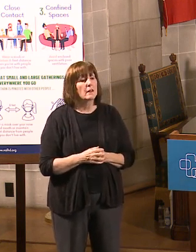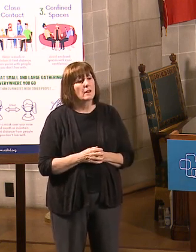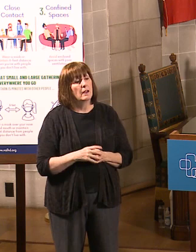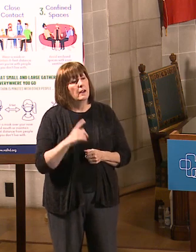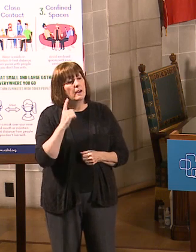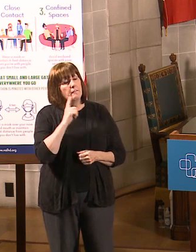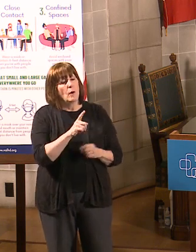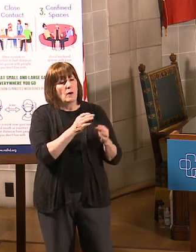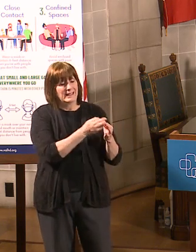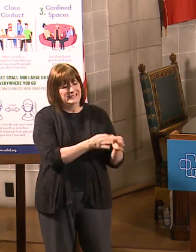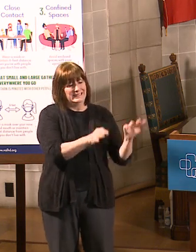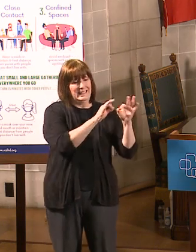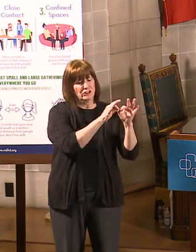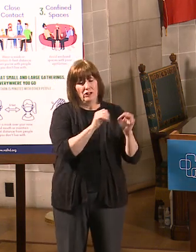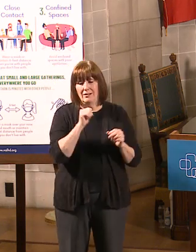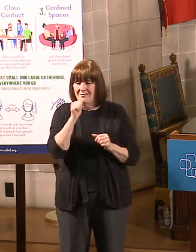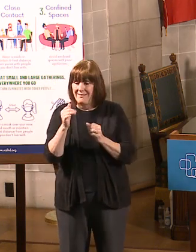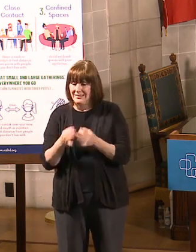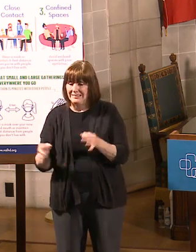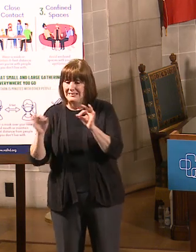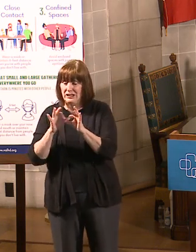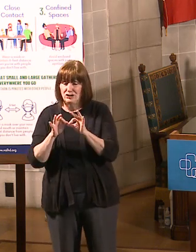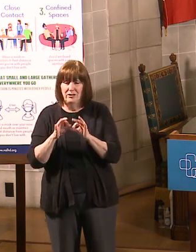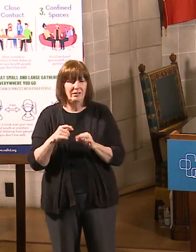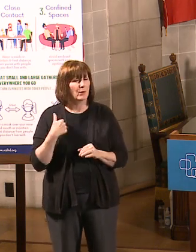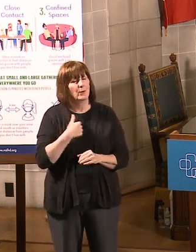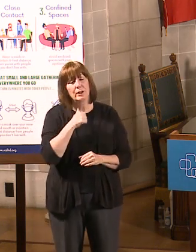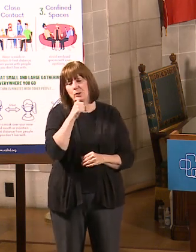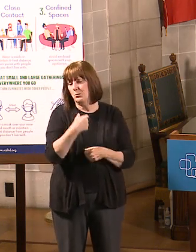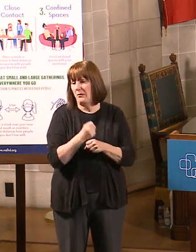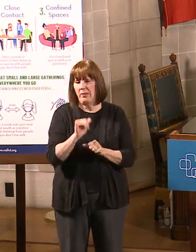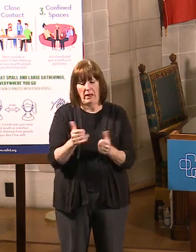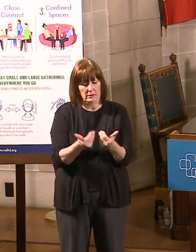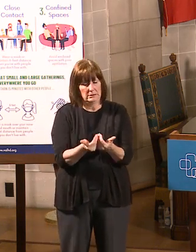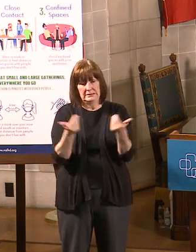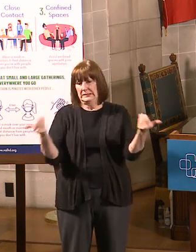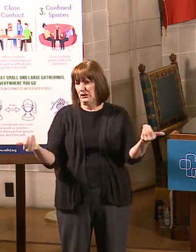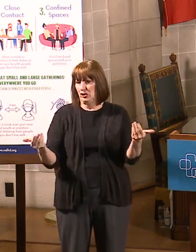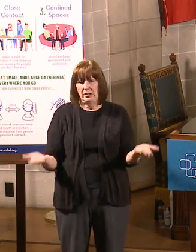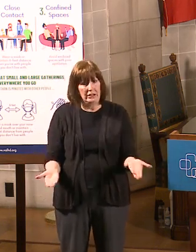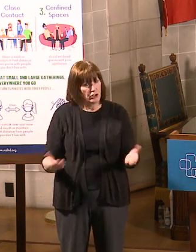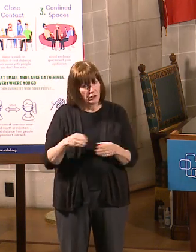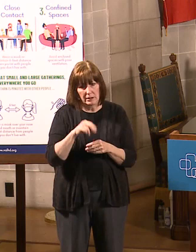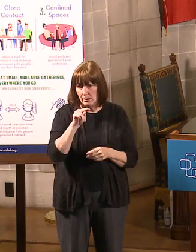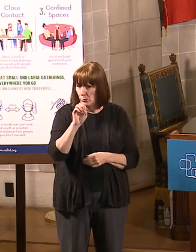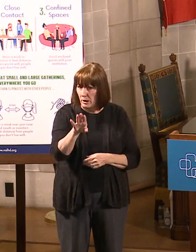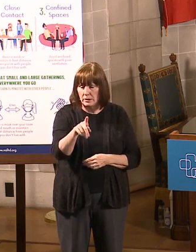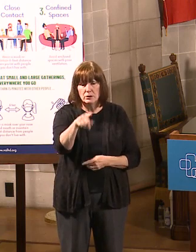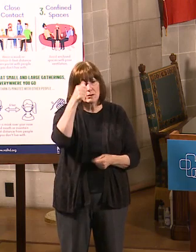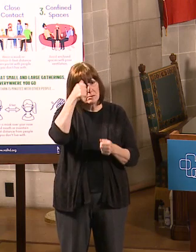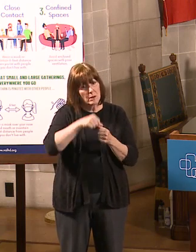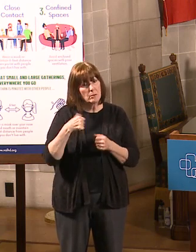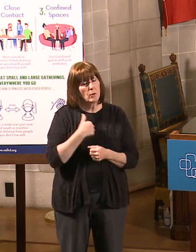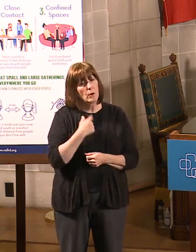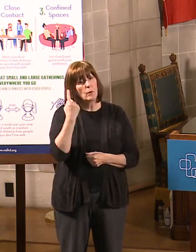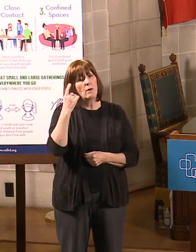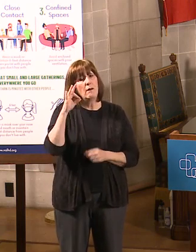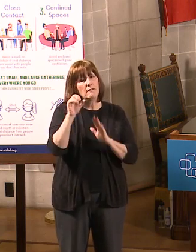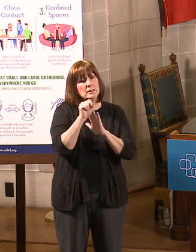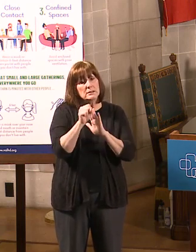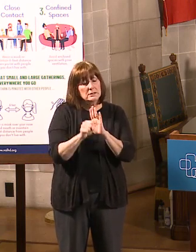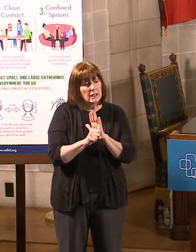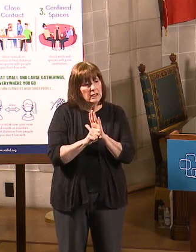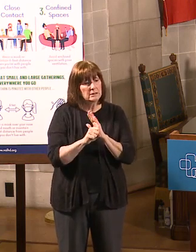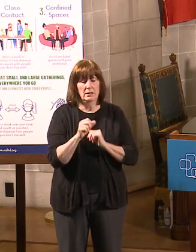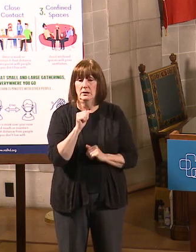essential versus non-essential, that's not a distinction that we make here in Nebraska. You may recall that we were one of the states that